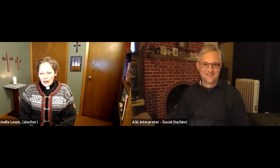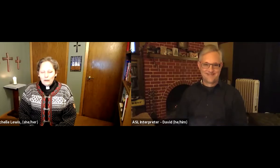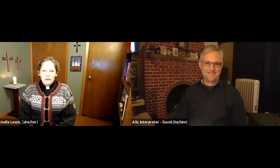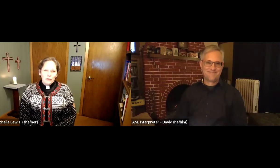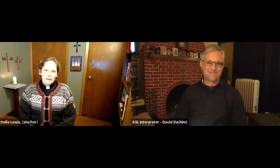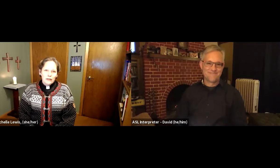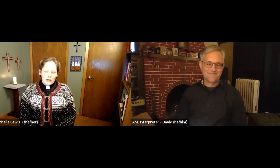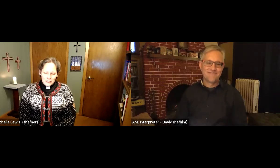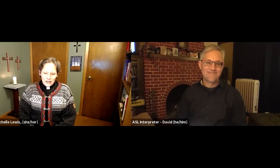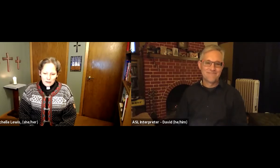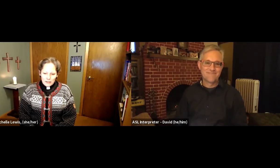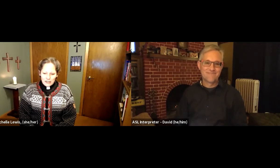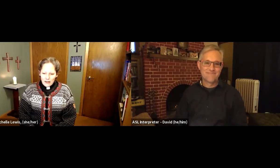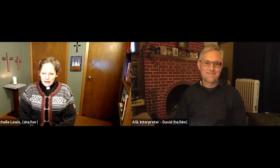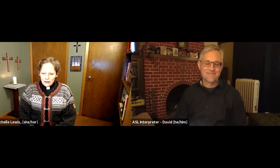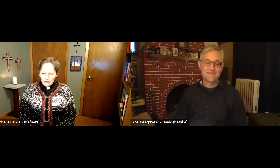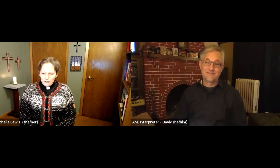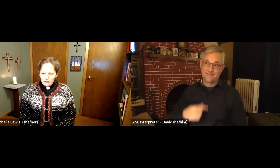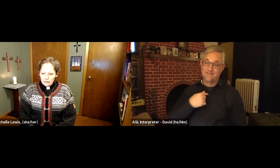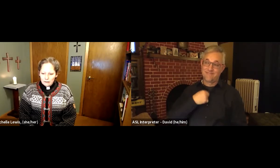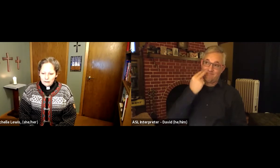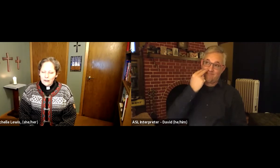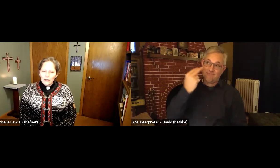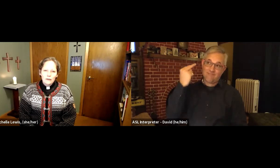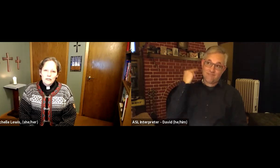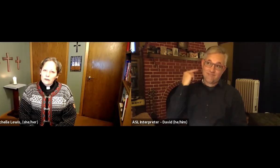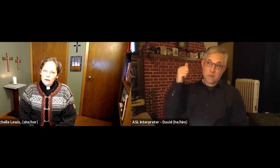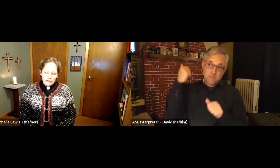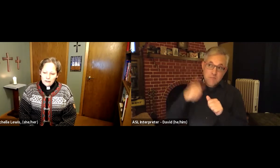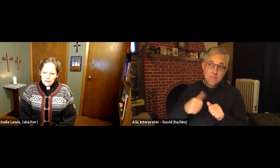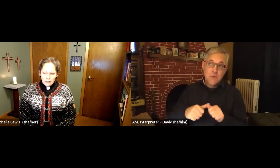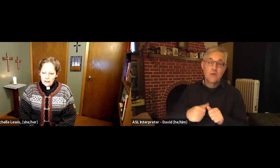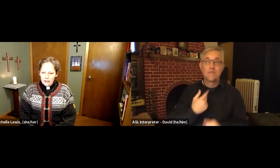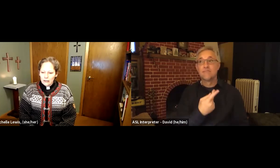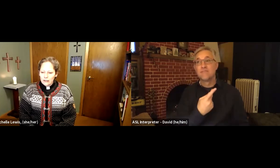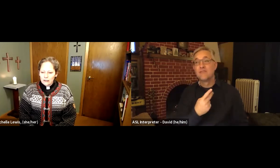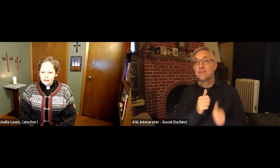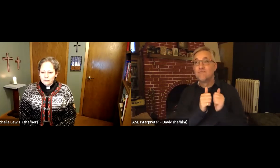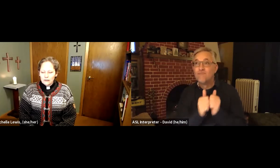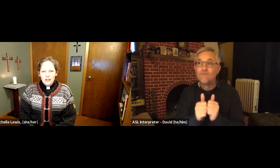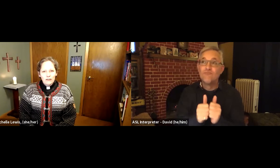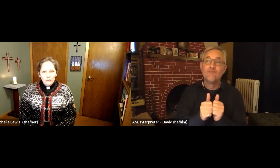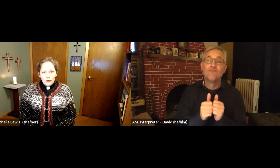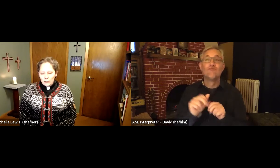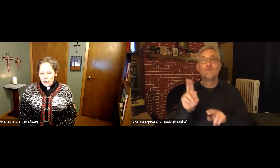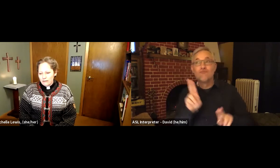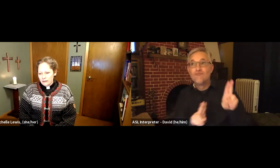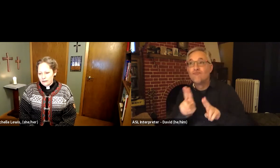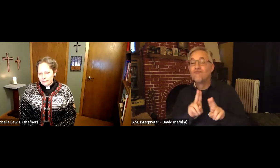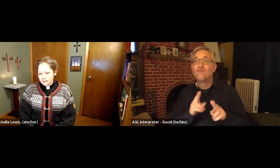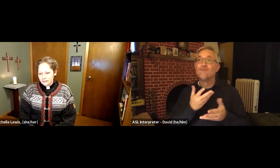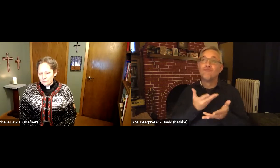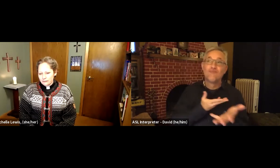When I remember our times together, I'm so grateful for her and for her